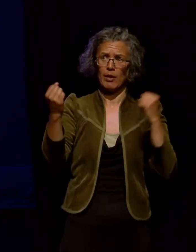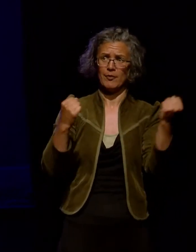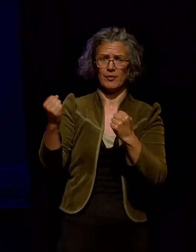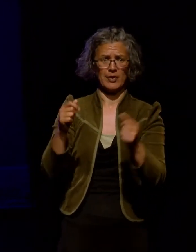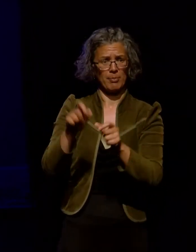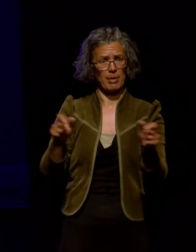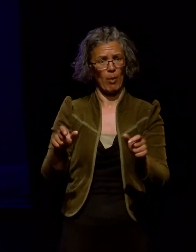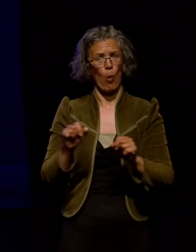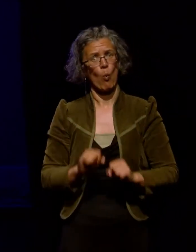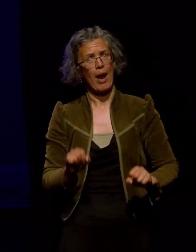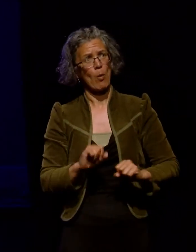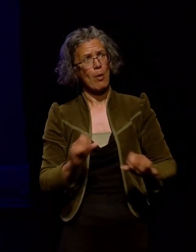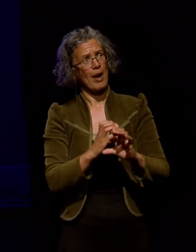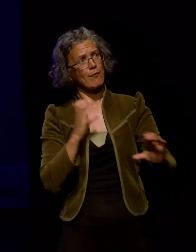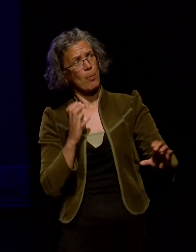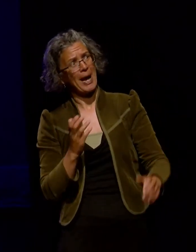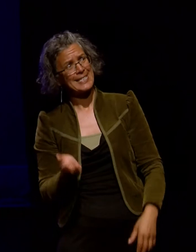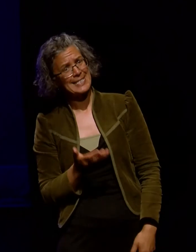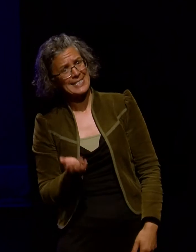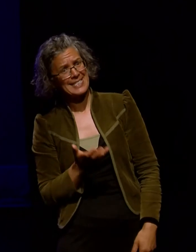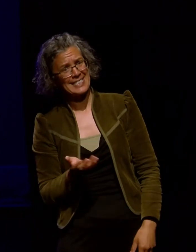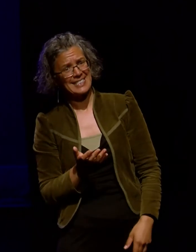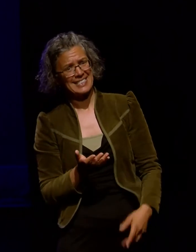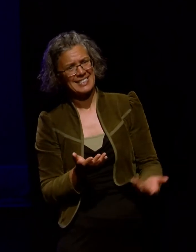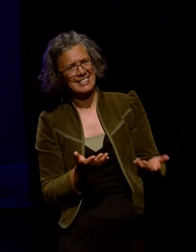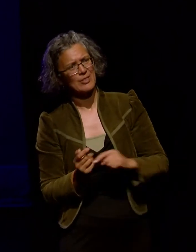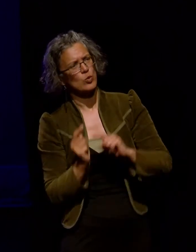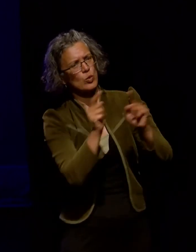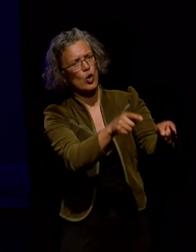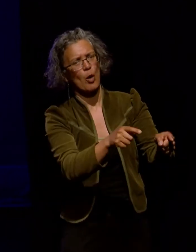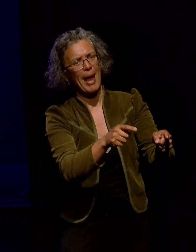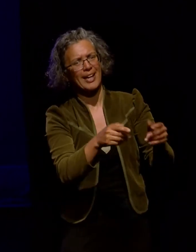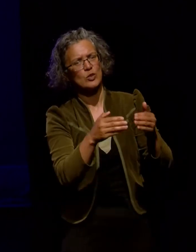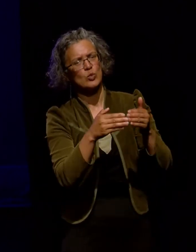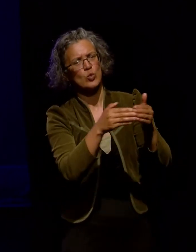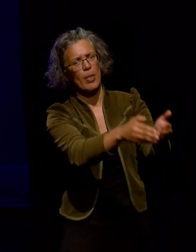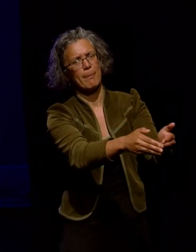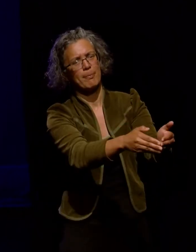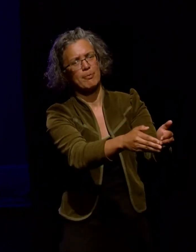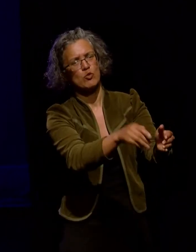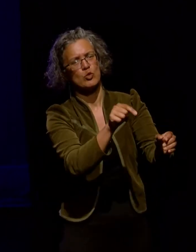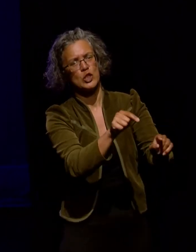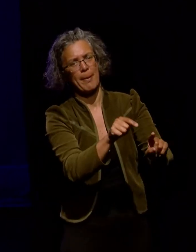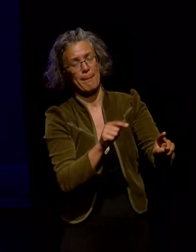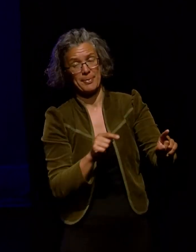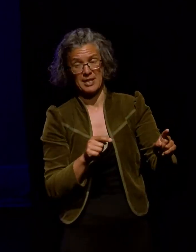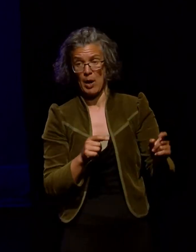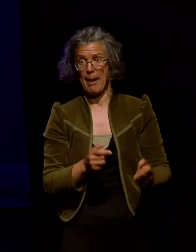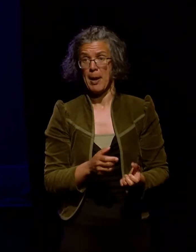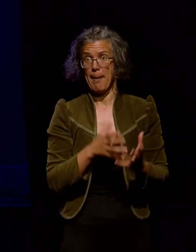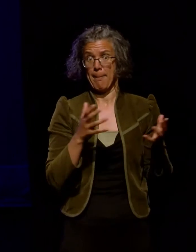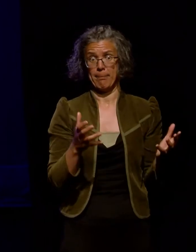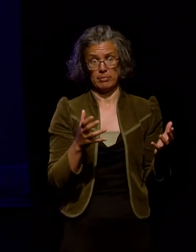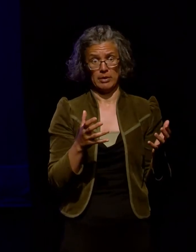wait on buses to take them back from the cruise ships in Port Chalmers after visiting the city, and we have a massive cruise ship season